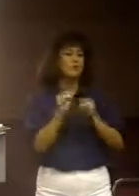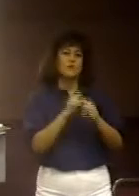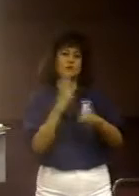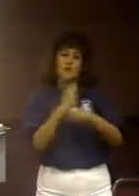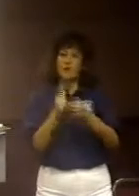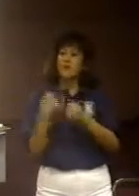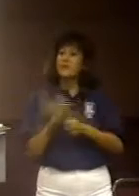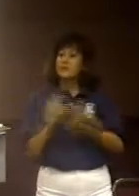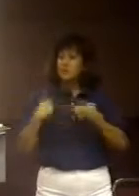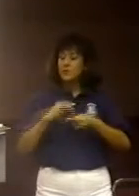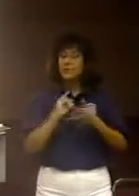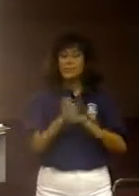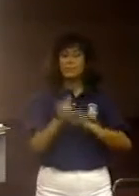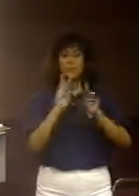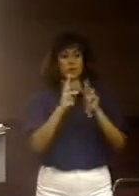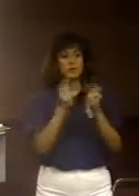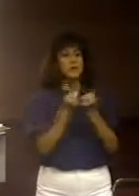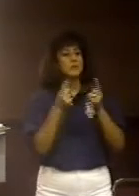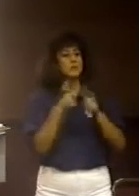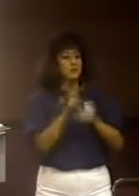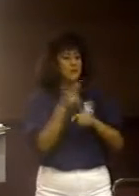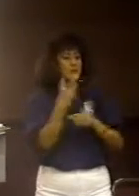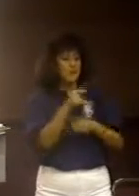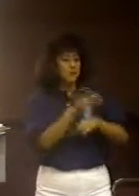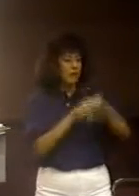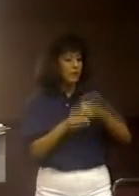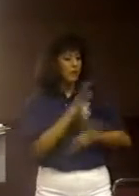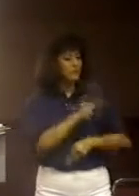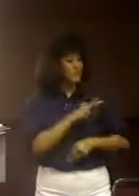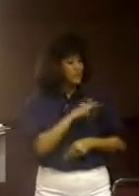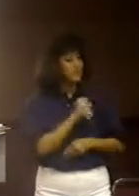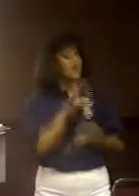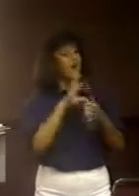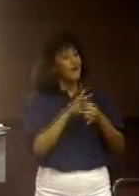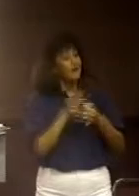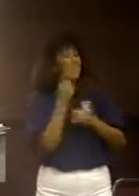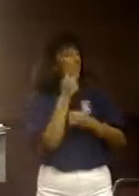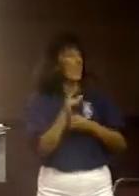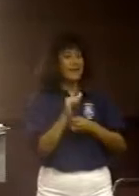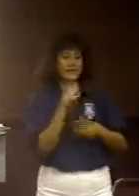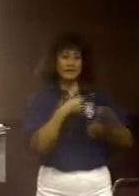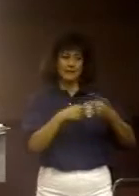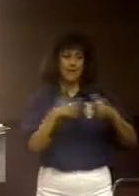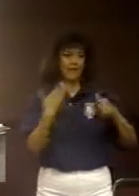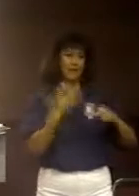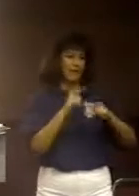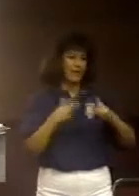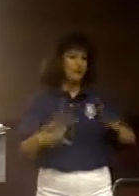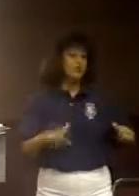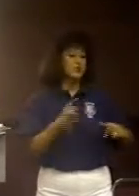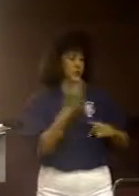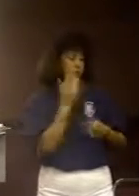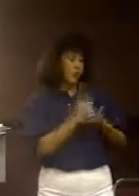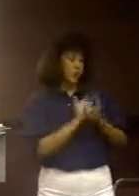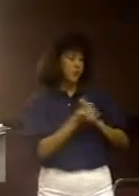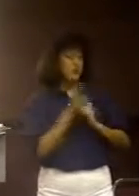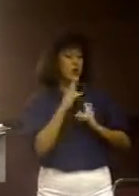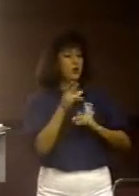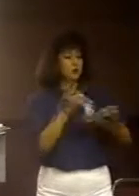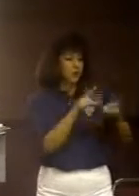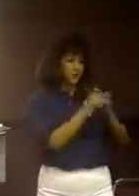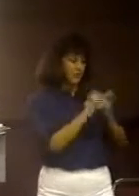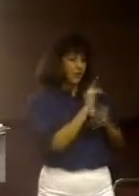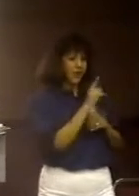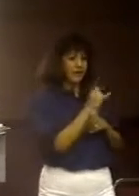us during these workshops to use the manual features of any signed language. You know what those are, you know,